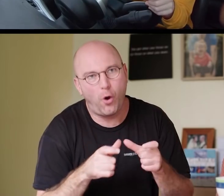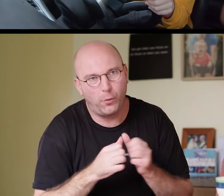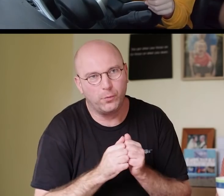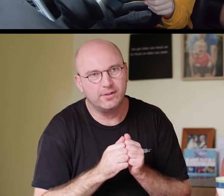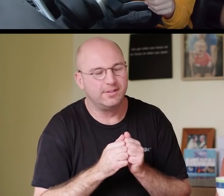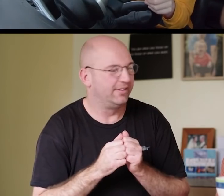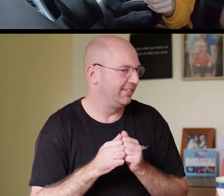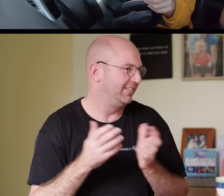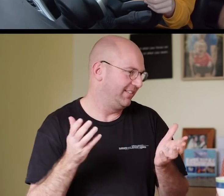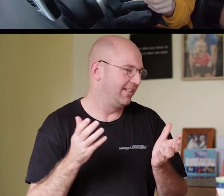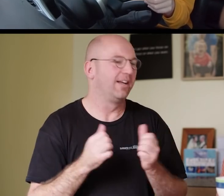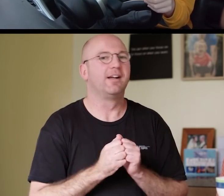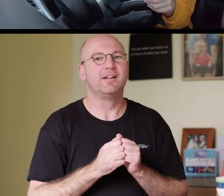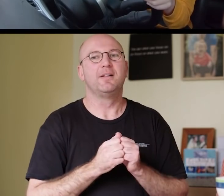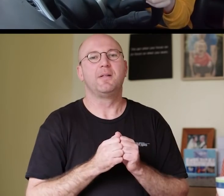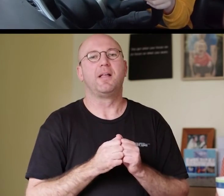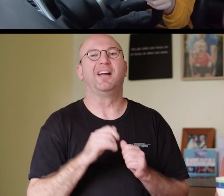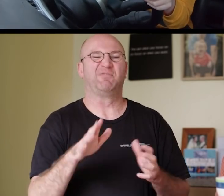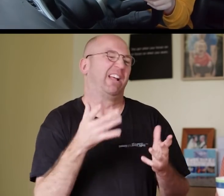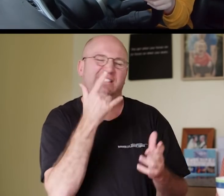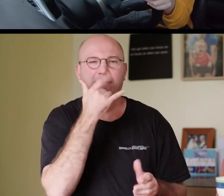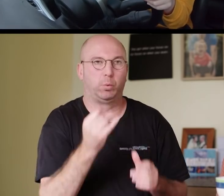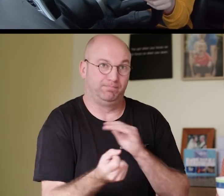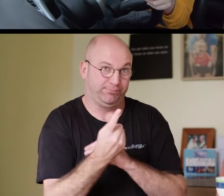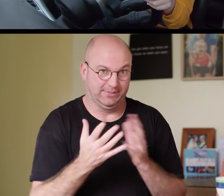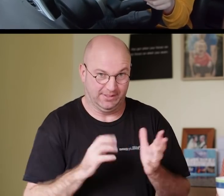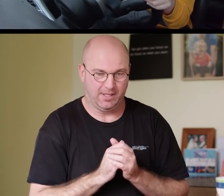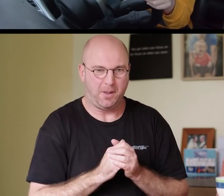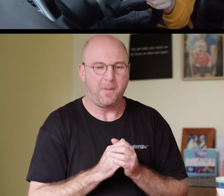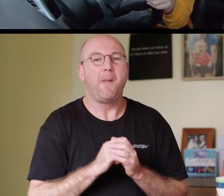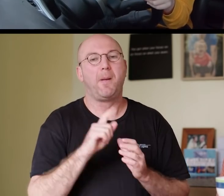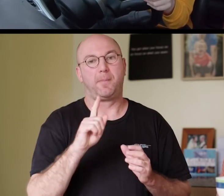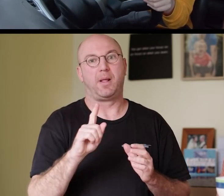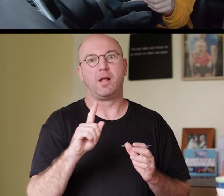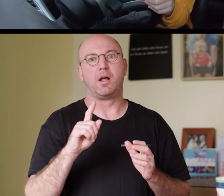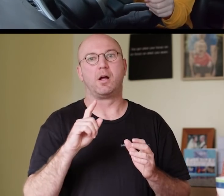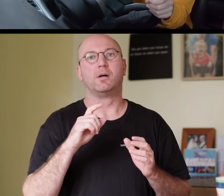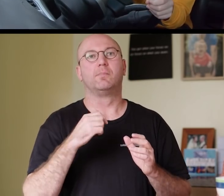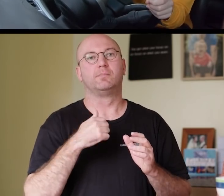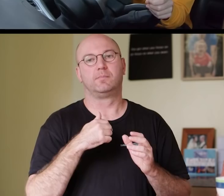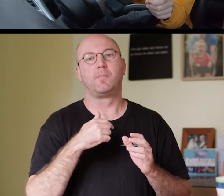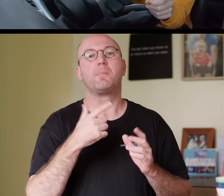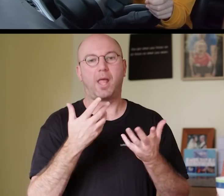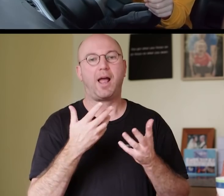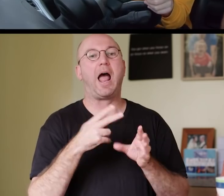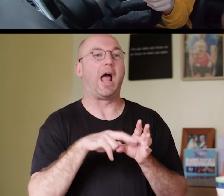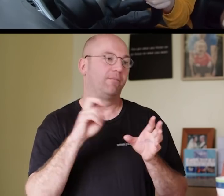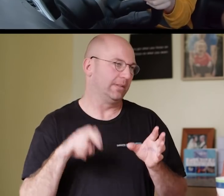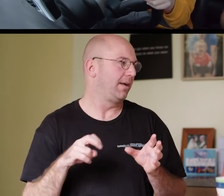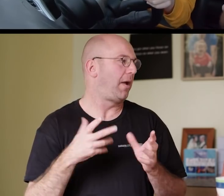lost control of the car and crashed into the house. It was unfortunate, but hey, that happens. Initially, I thought everything